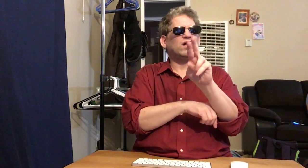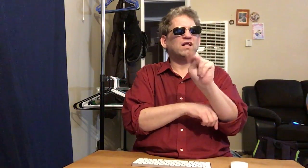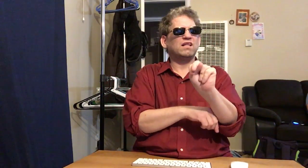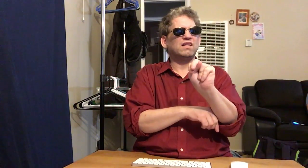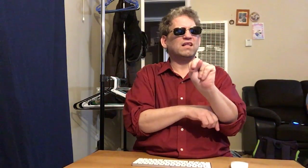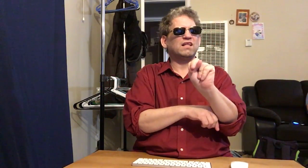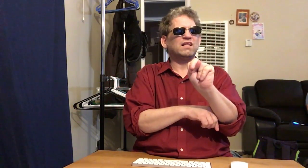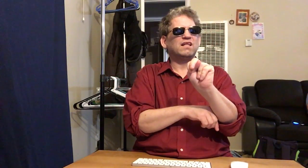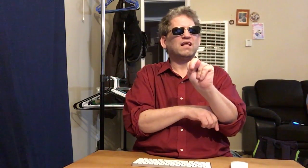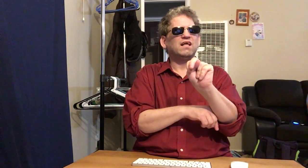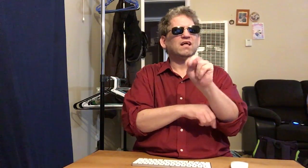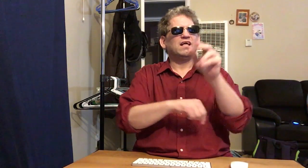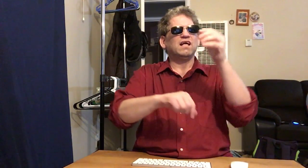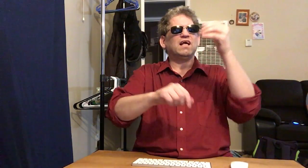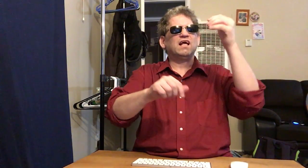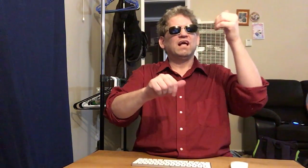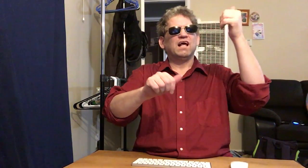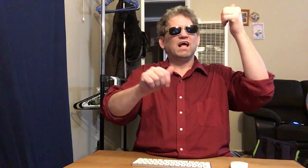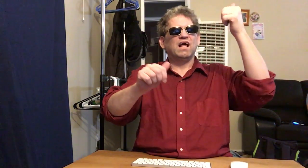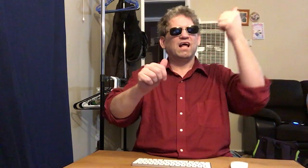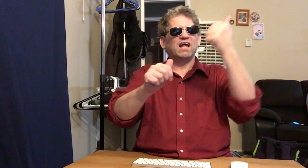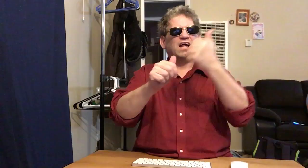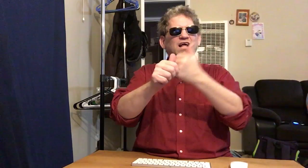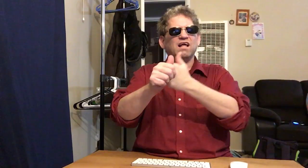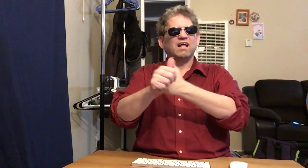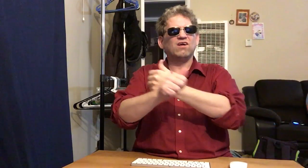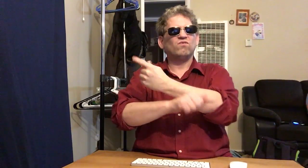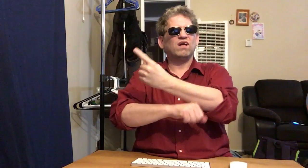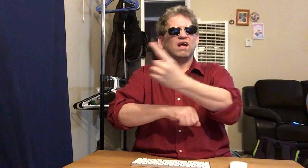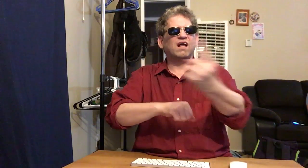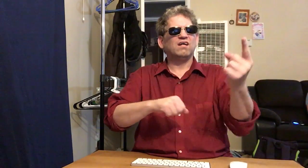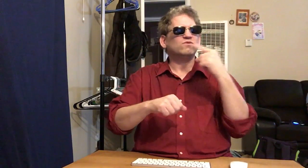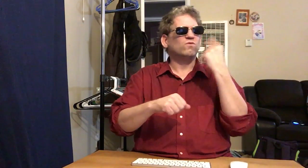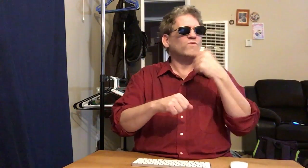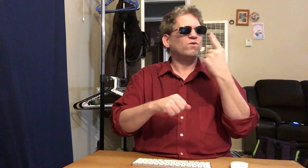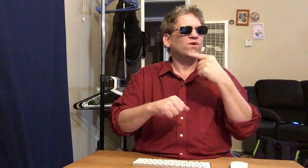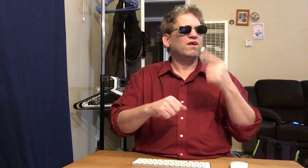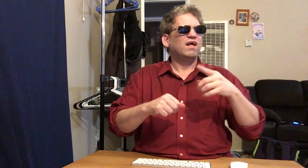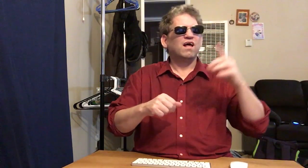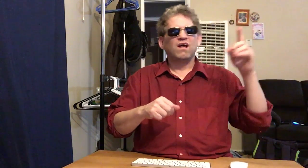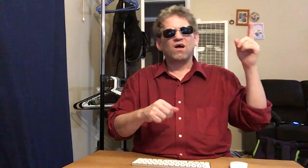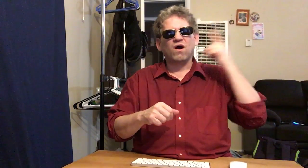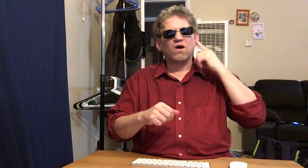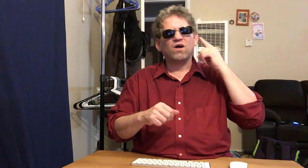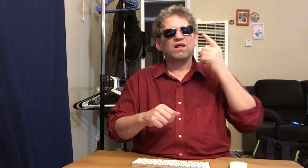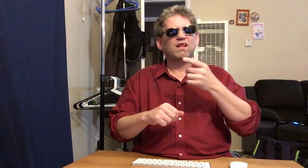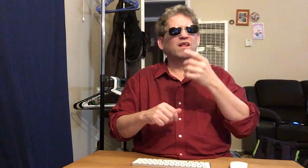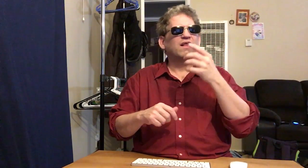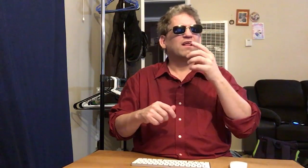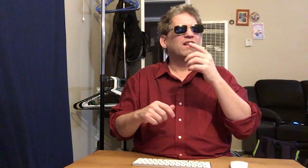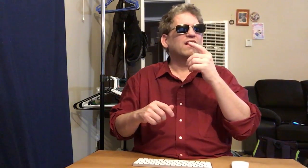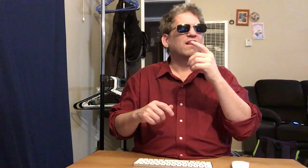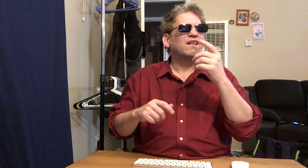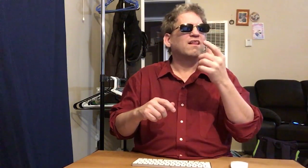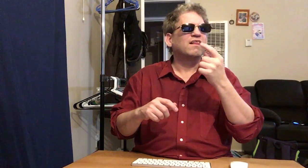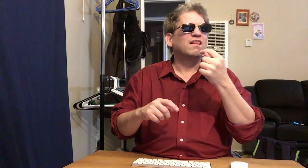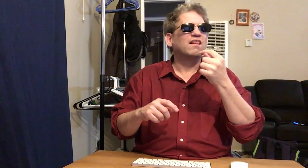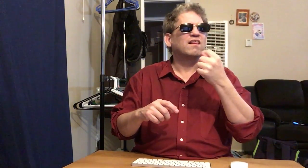I'm talking power of what was known as the hand of the gods. The man is a master swordsman.